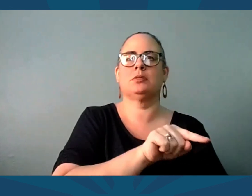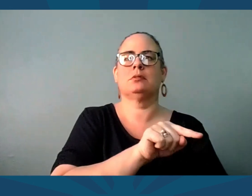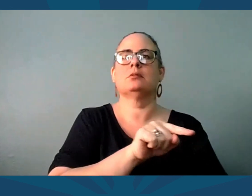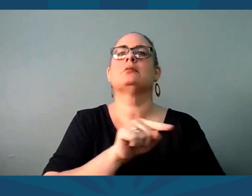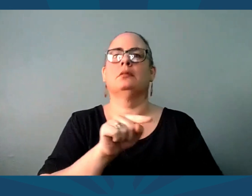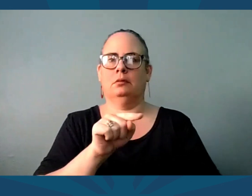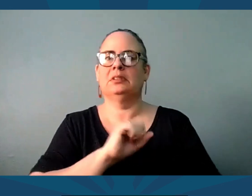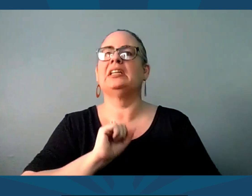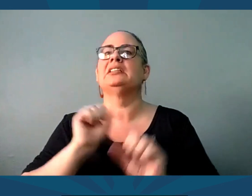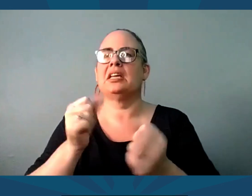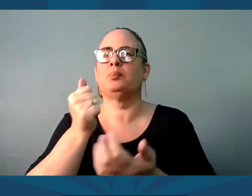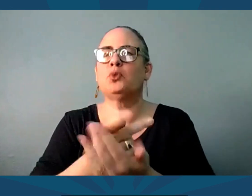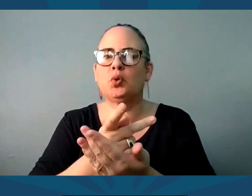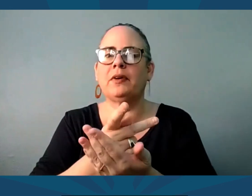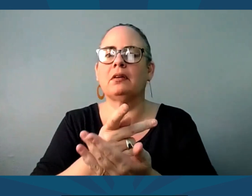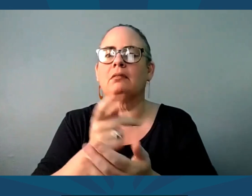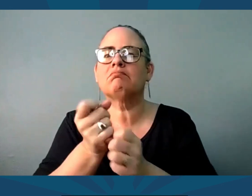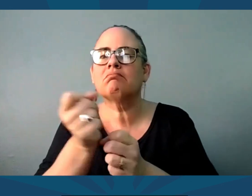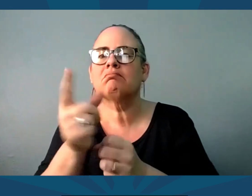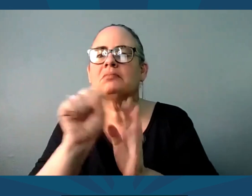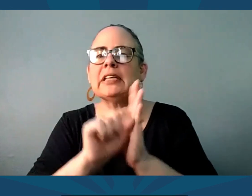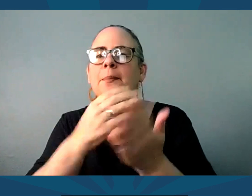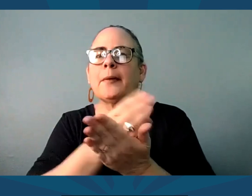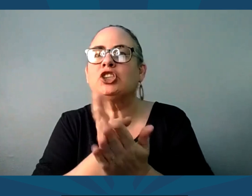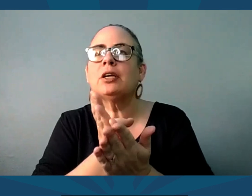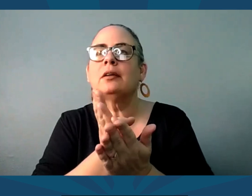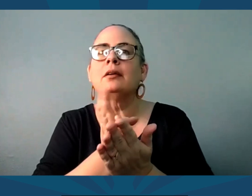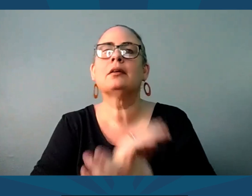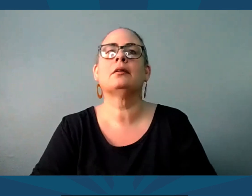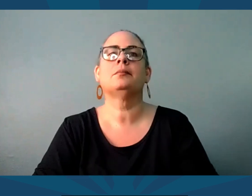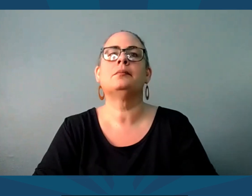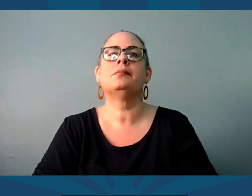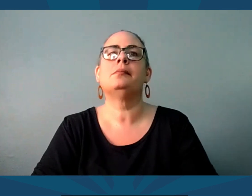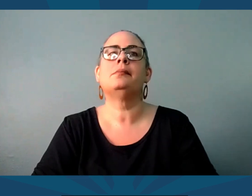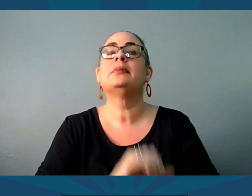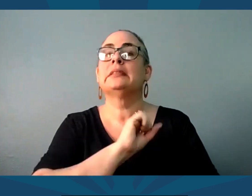Along with the House, the Senate approves the state's annual budget.